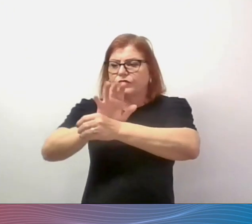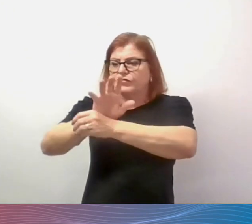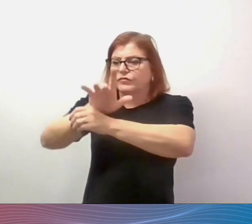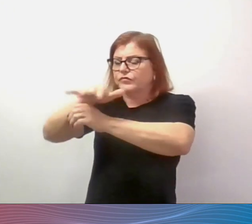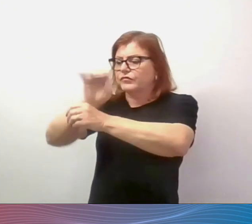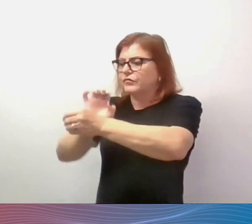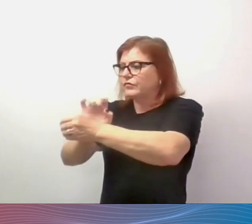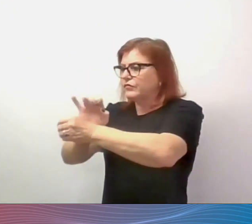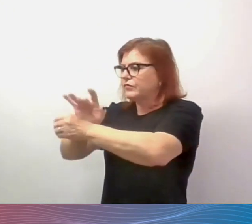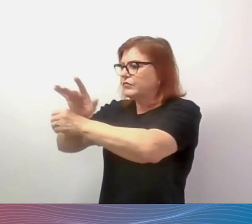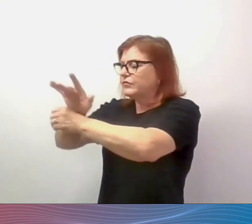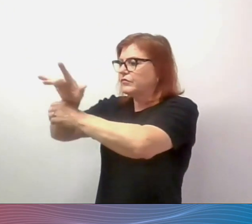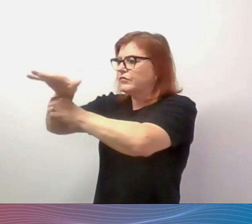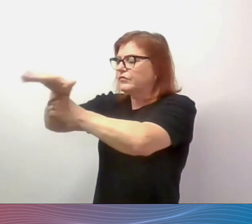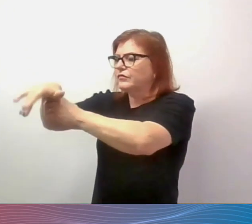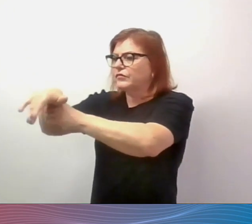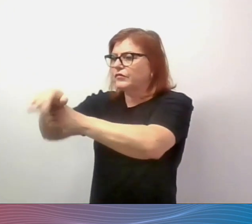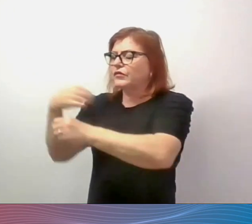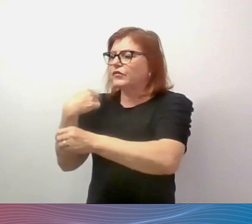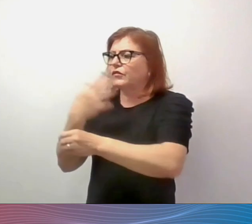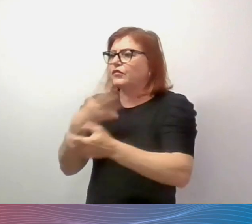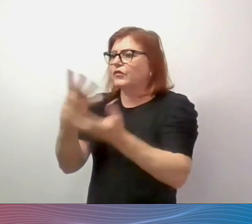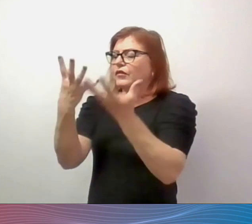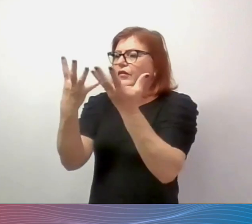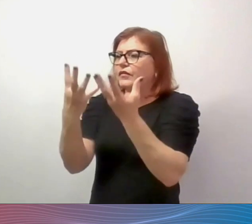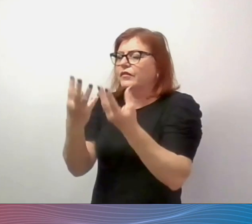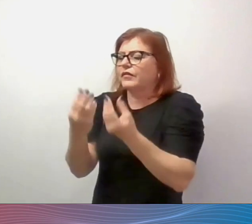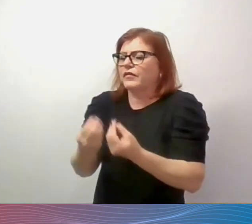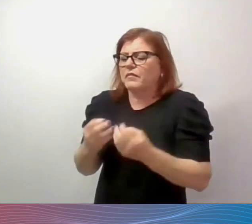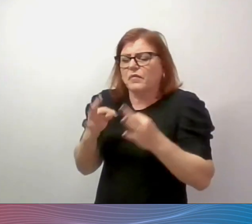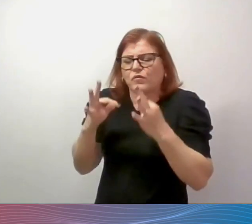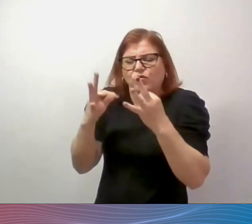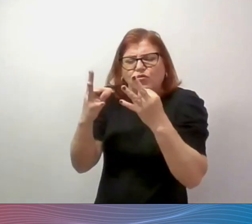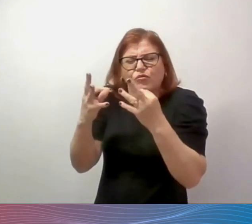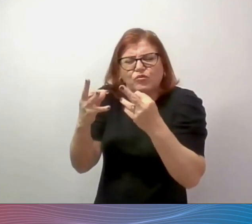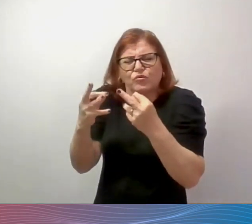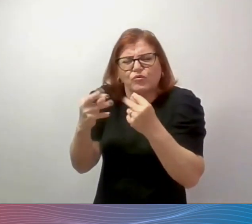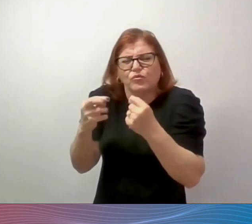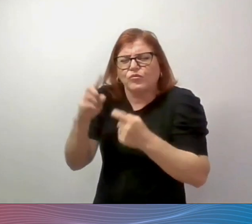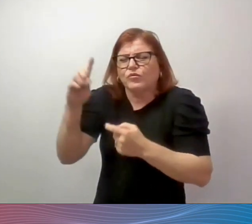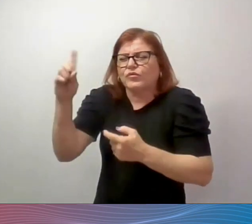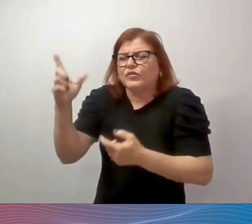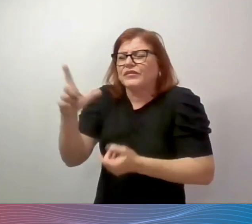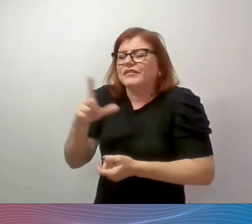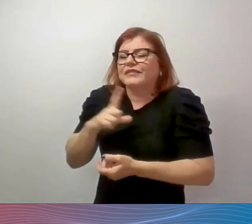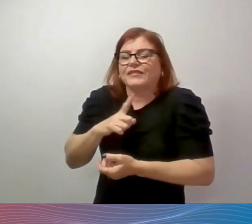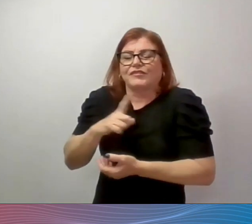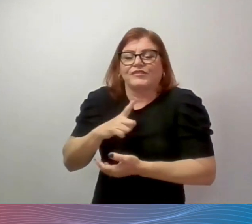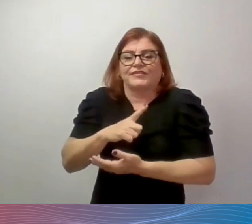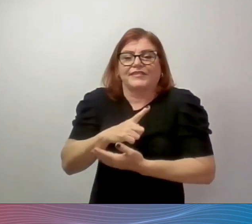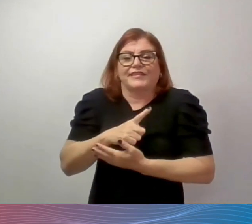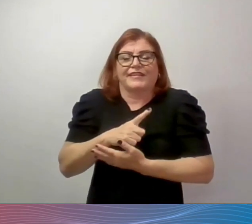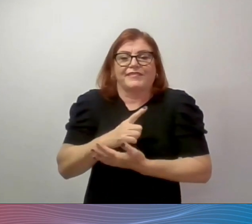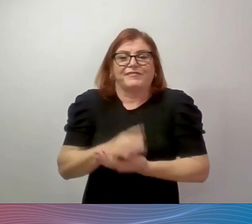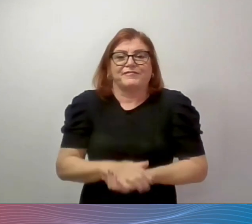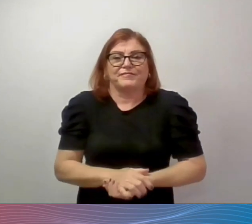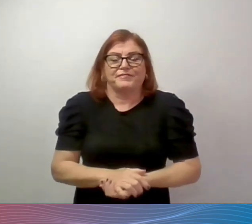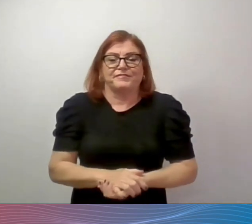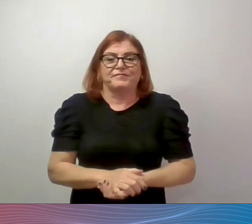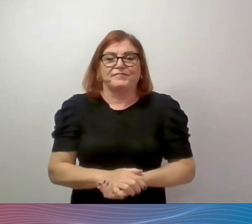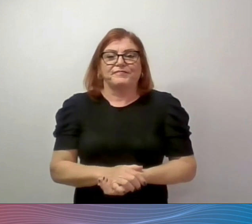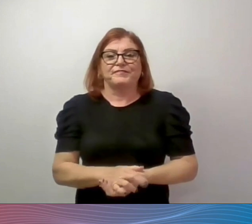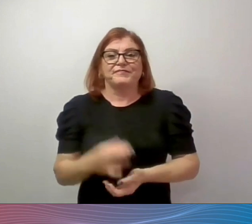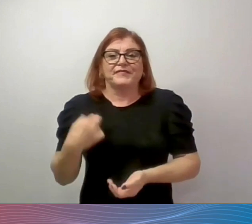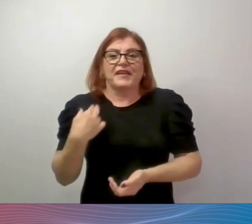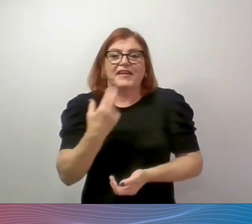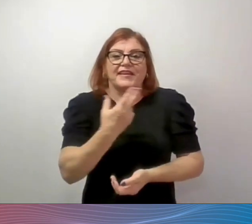riquezas. And as the river flows and flows, we receive everything which God is. E nós como membros